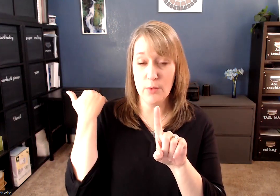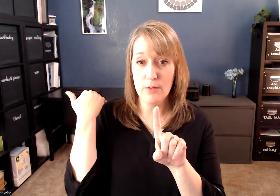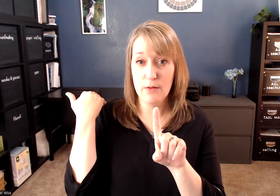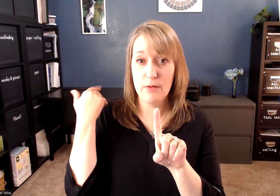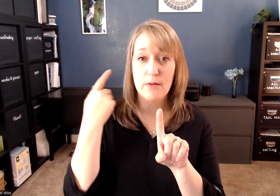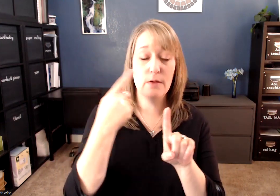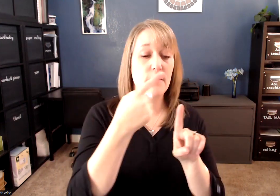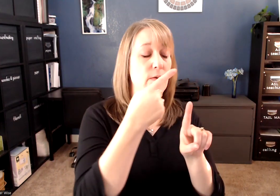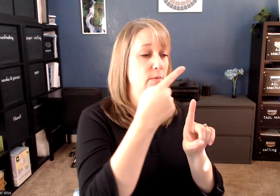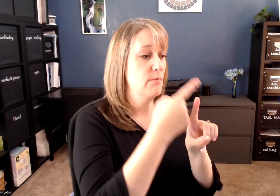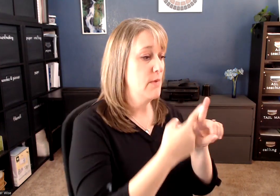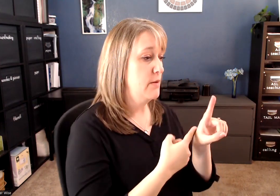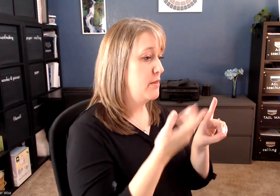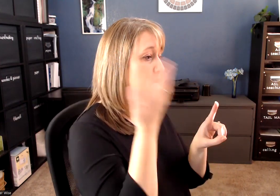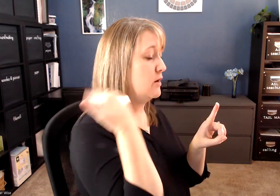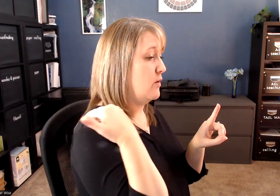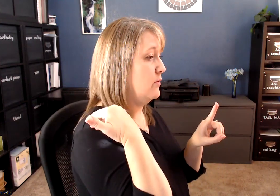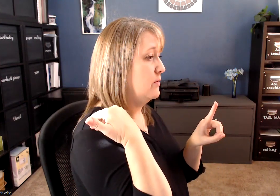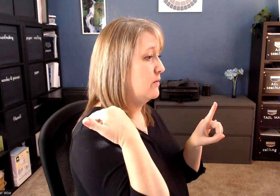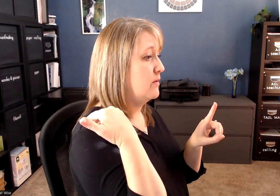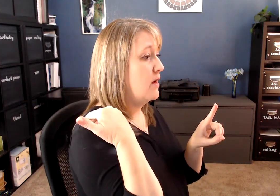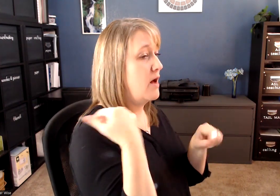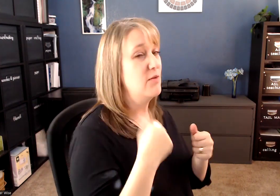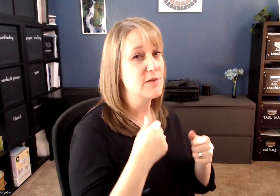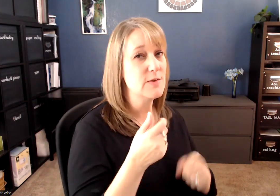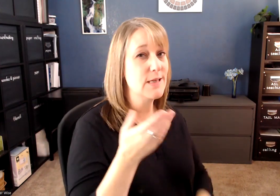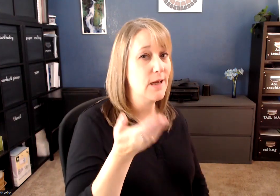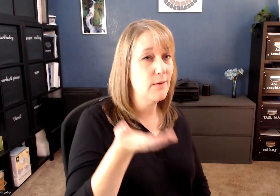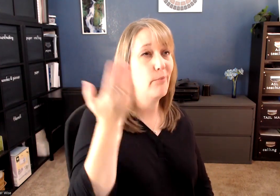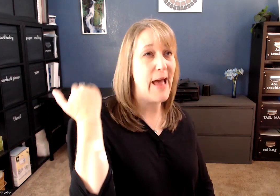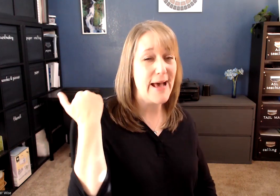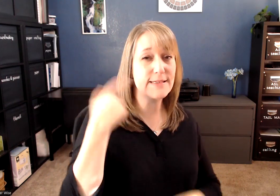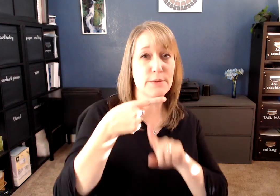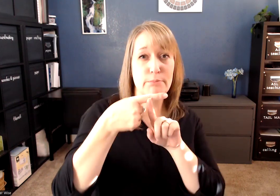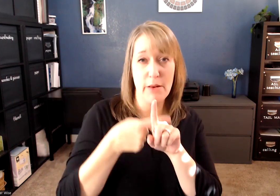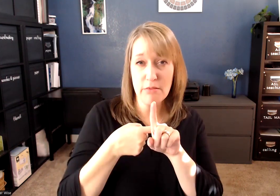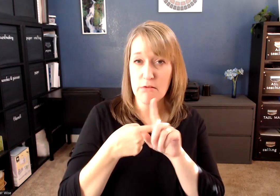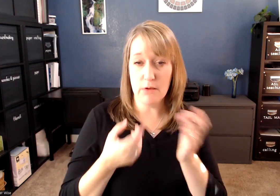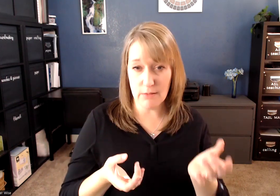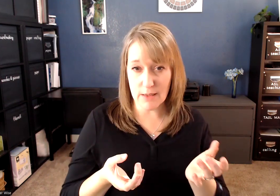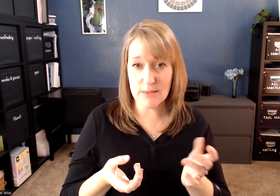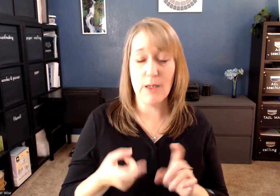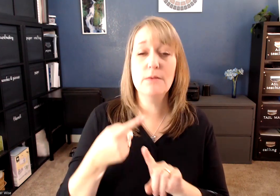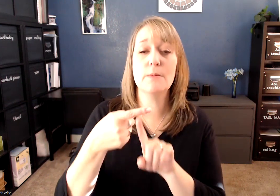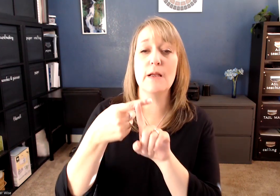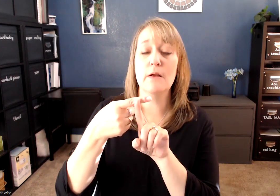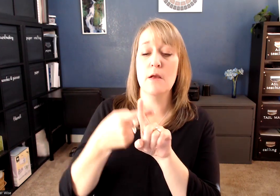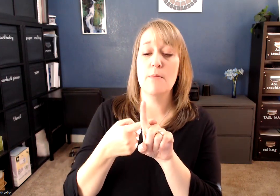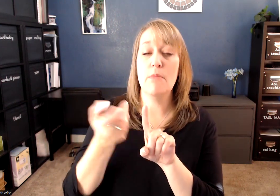ago, month ago. I've also seen past month. You can do that as well, but